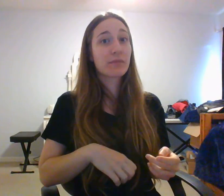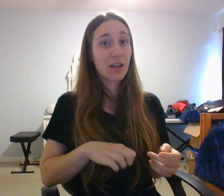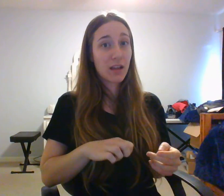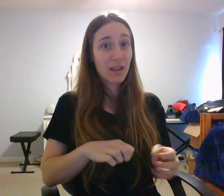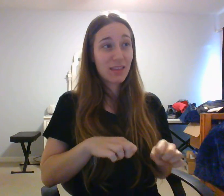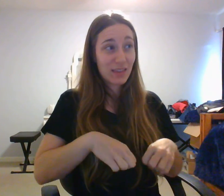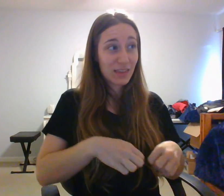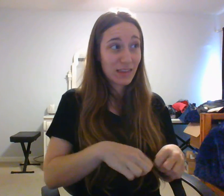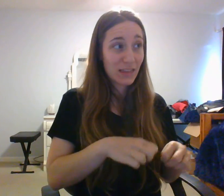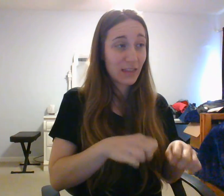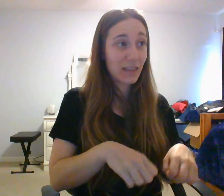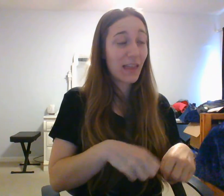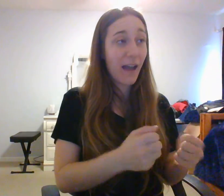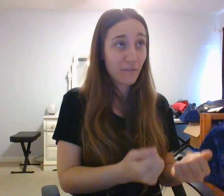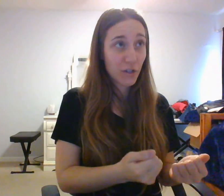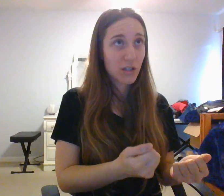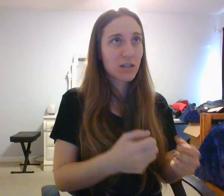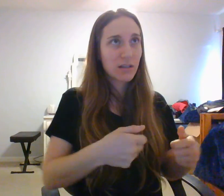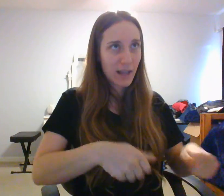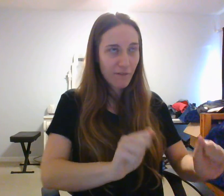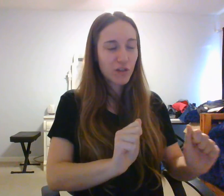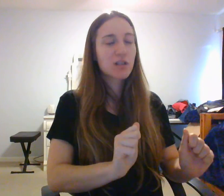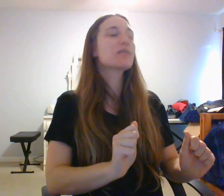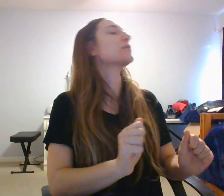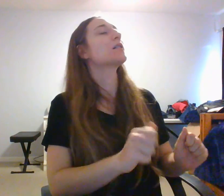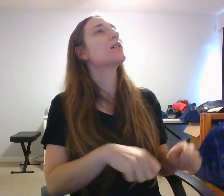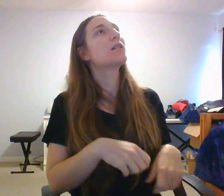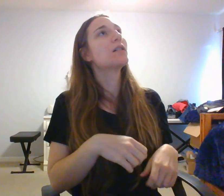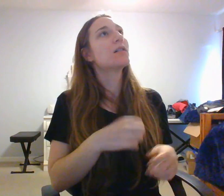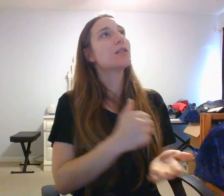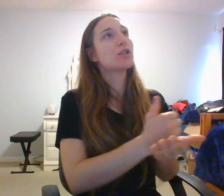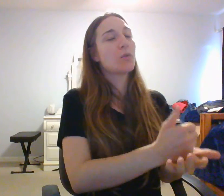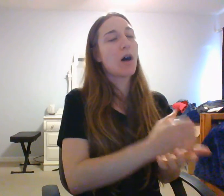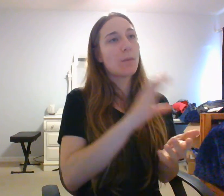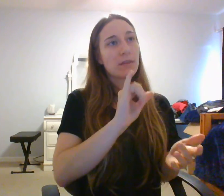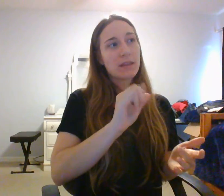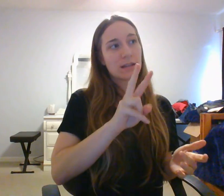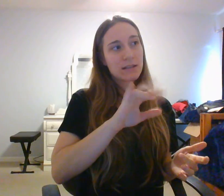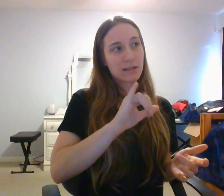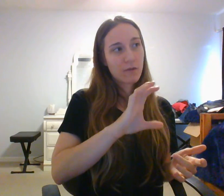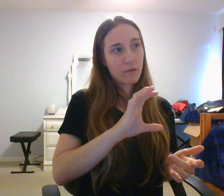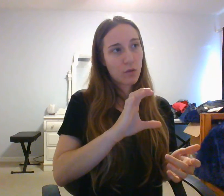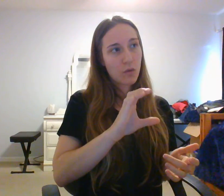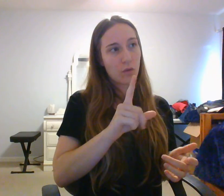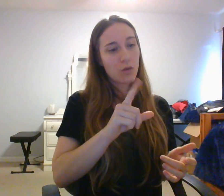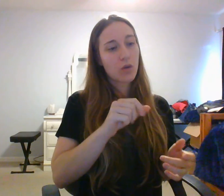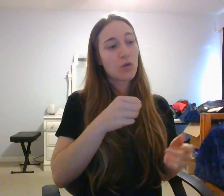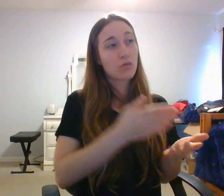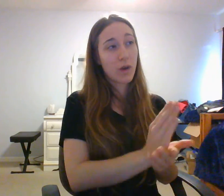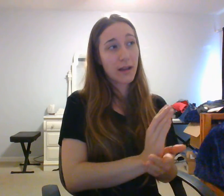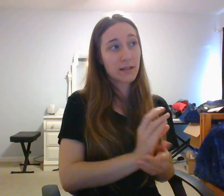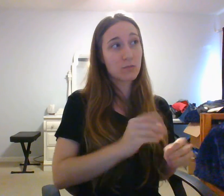passed. But 18 days after the march, it was a terrible bombing of the church in